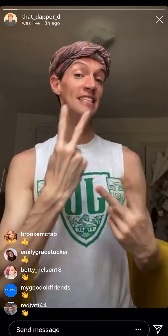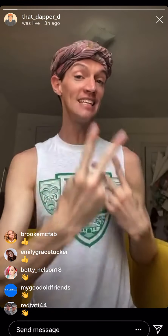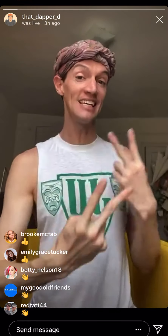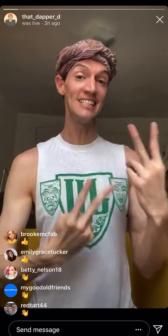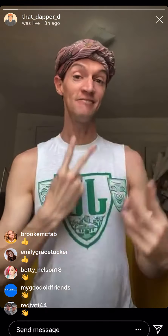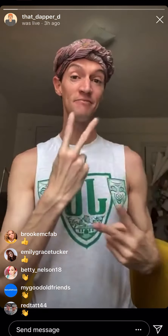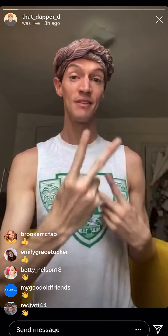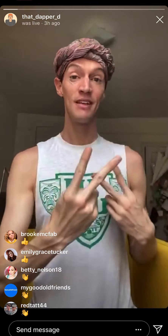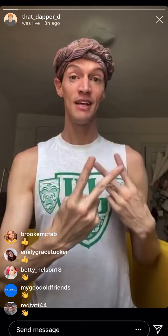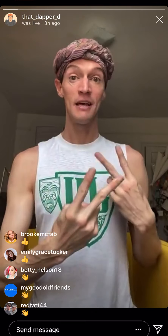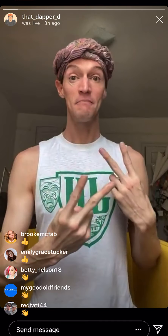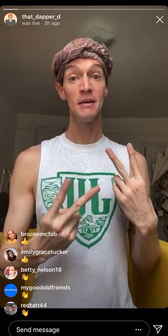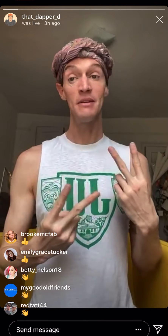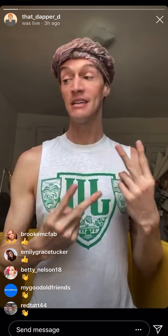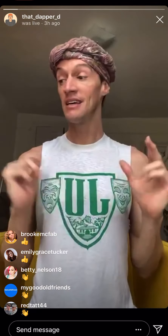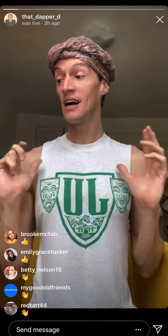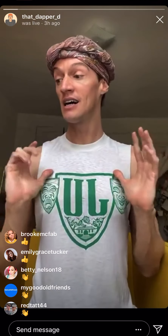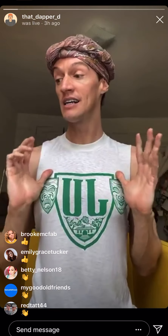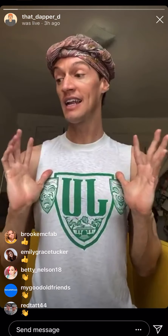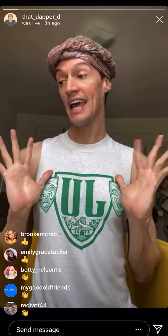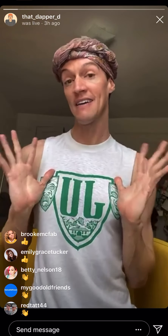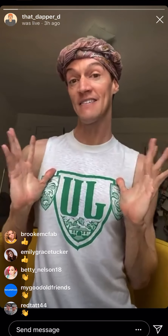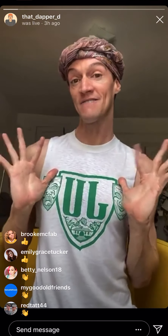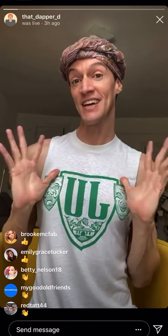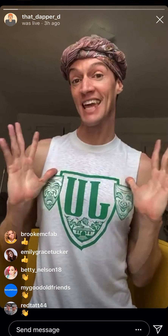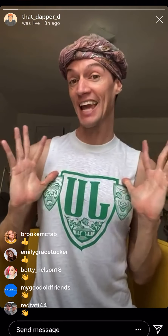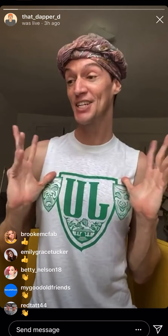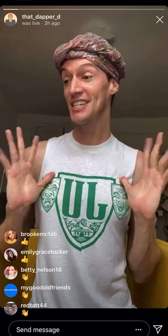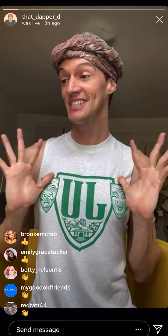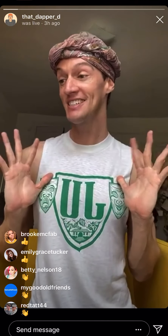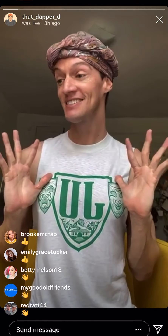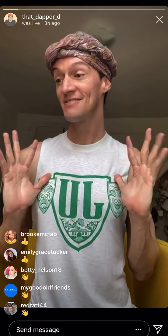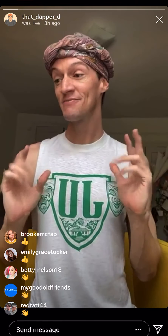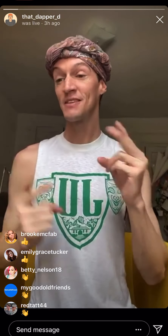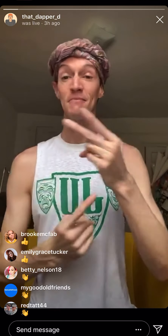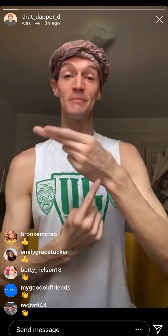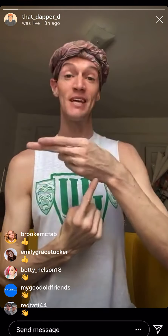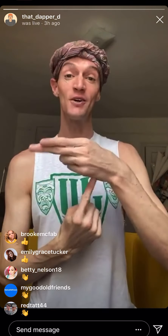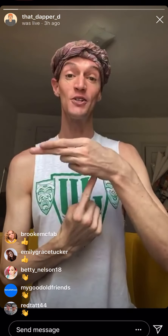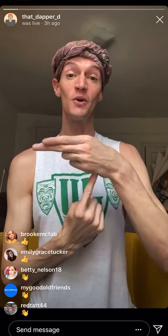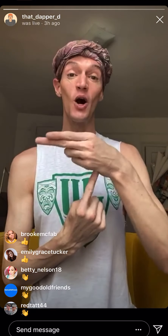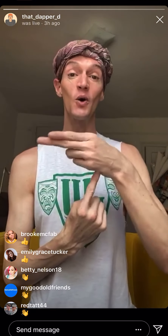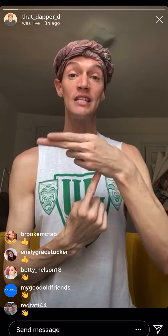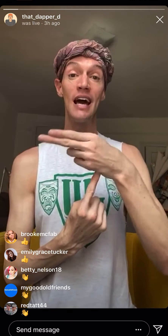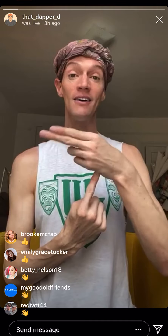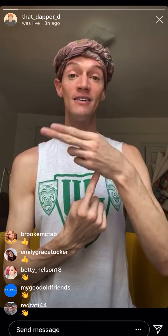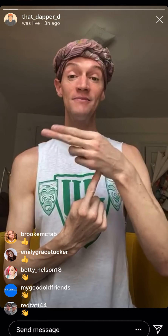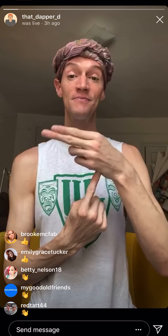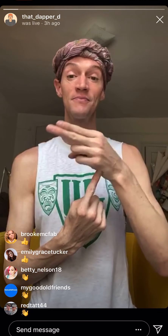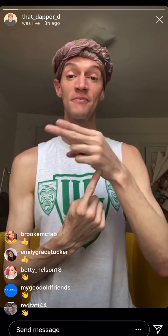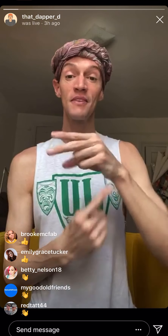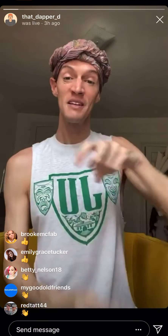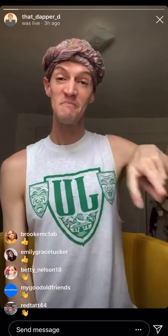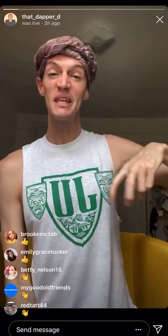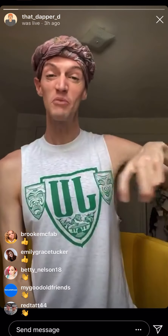maybe on a vacation maybe they go to a hotel but they probably